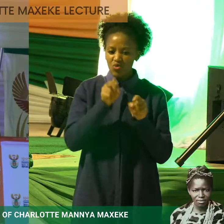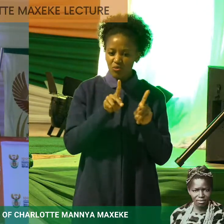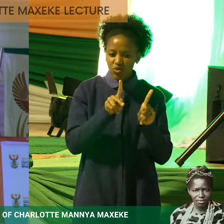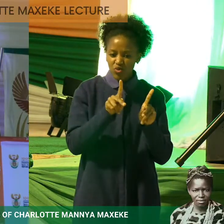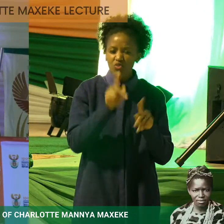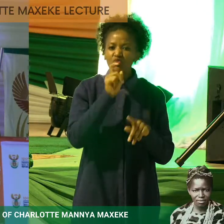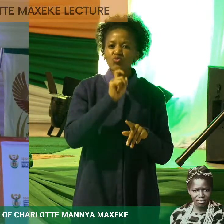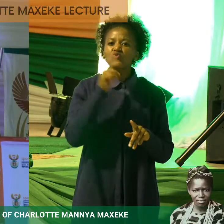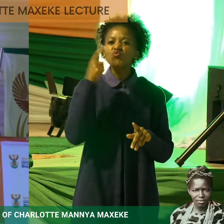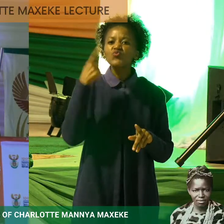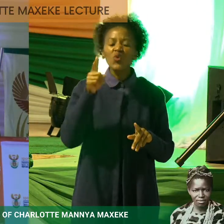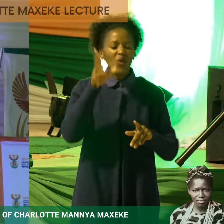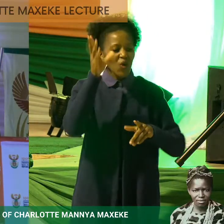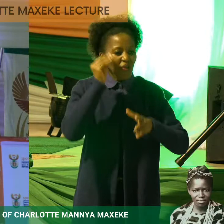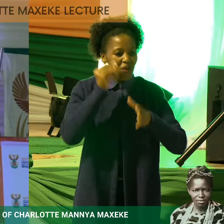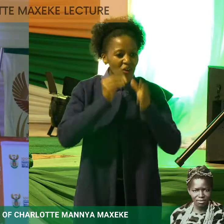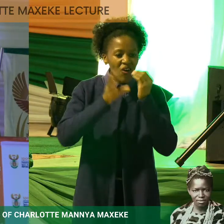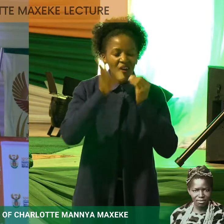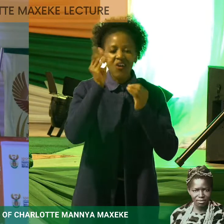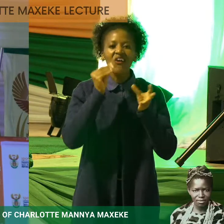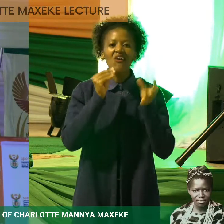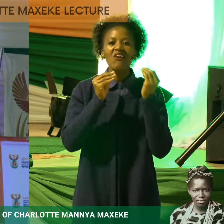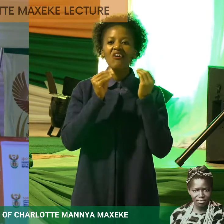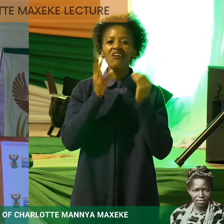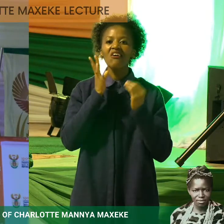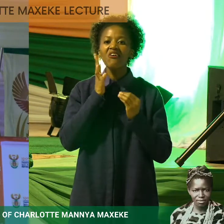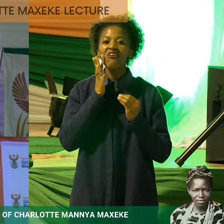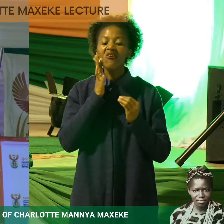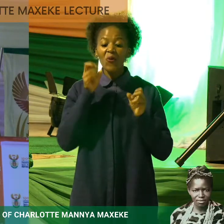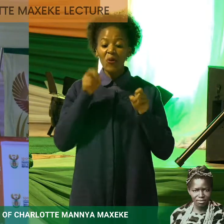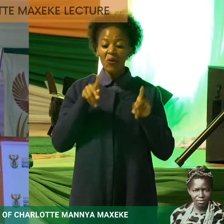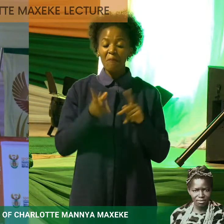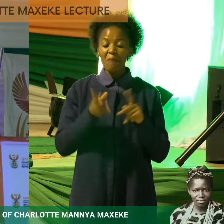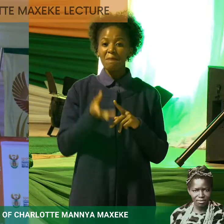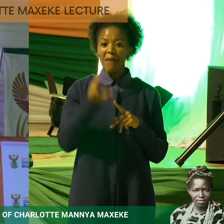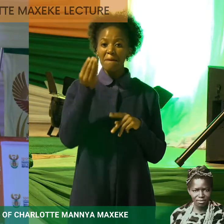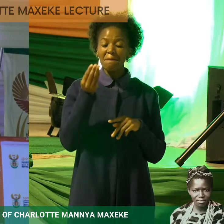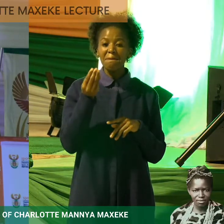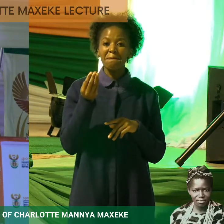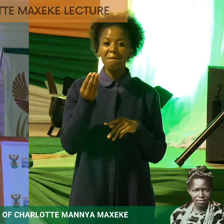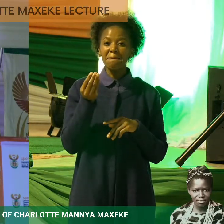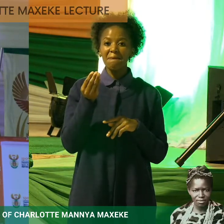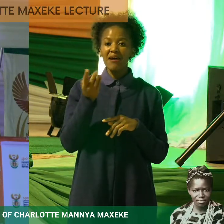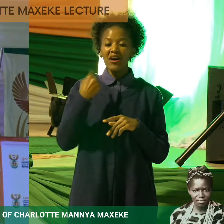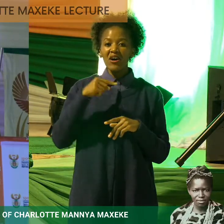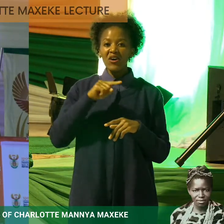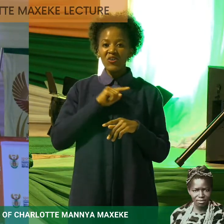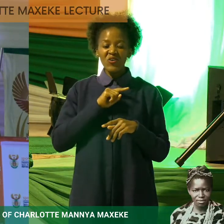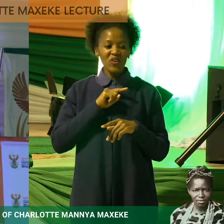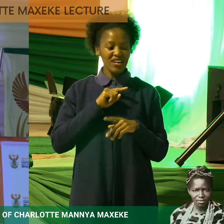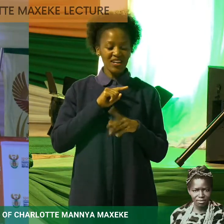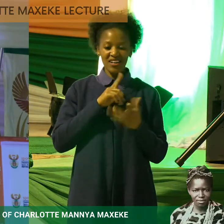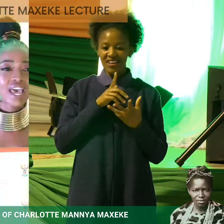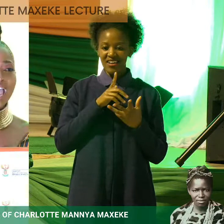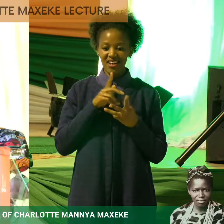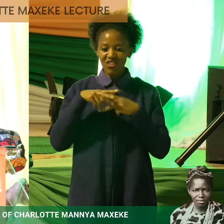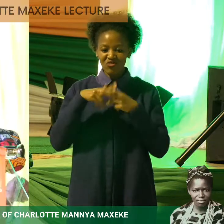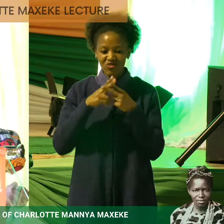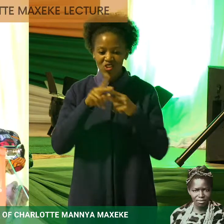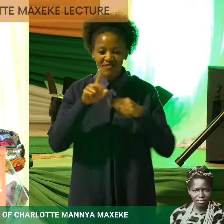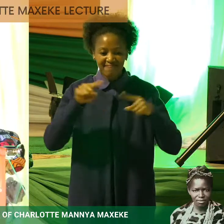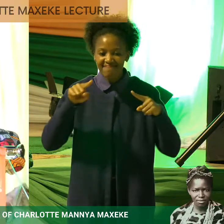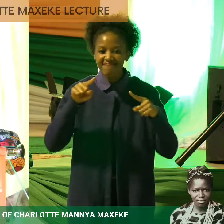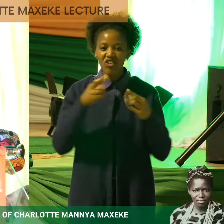just learn and to sponge off. Uguti, when we go out, when the opportunity is presented to us, then you are equipped with all the tools and